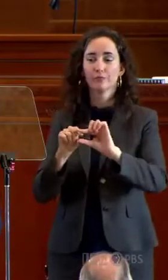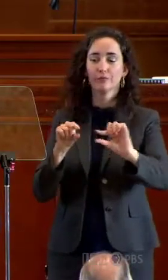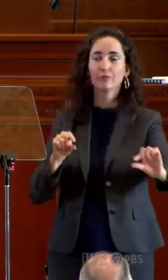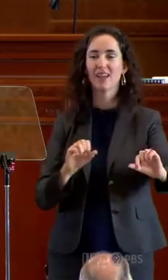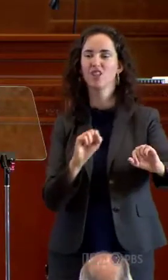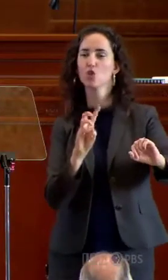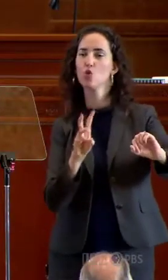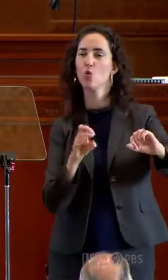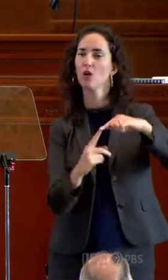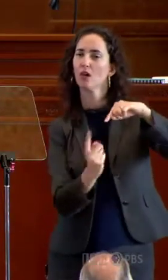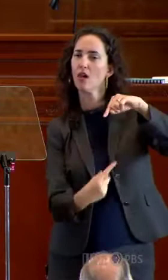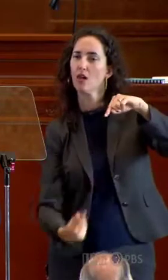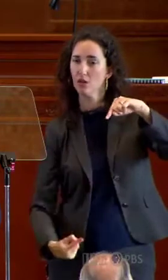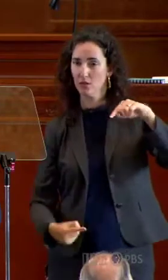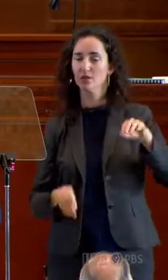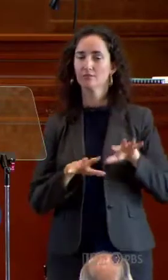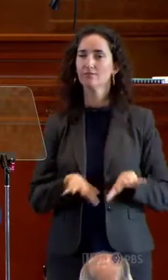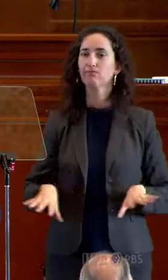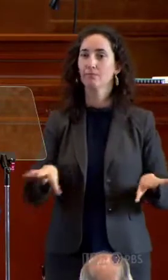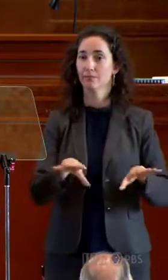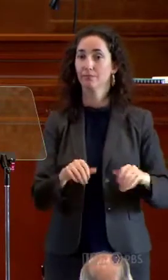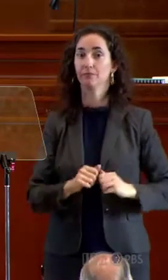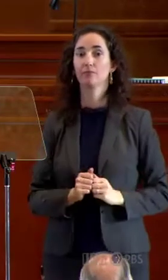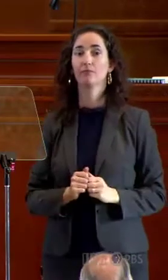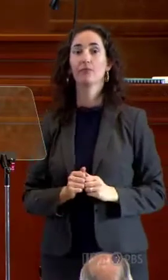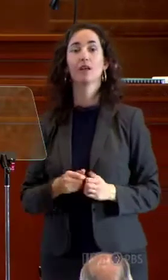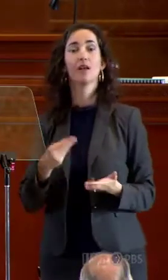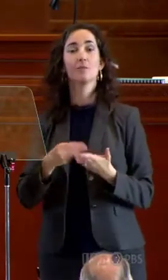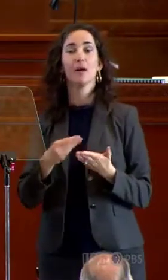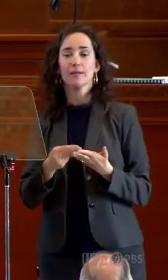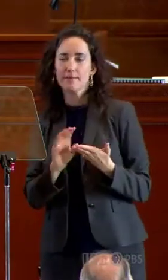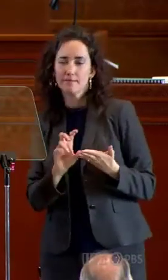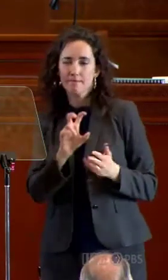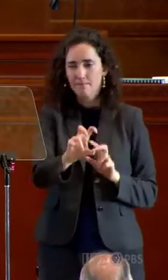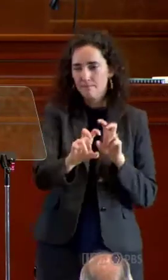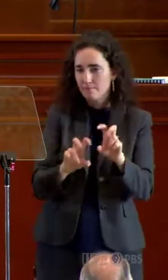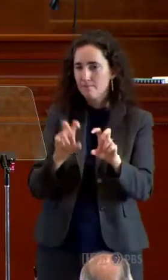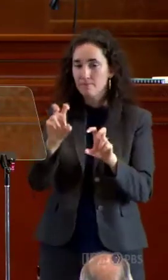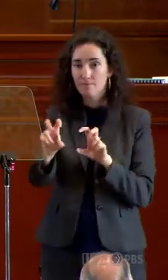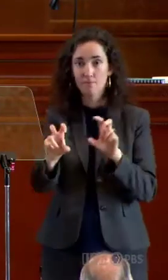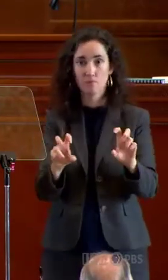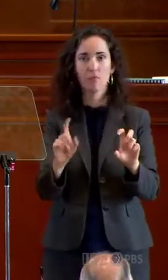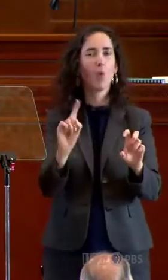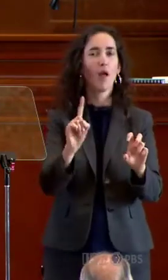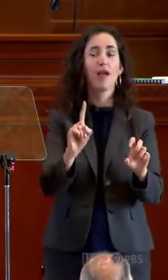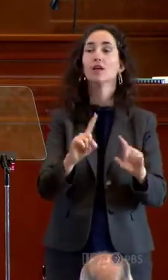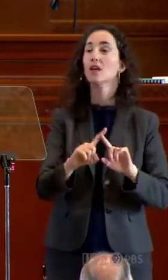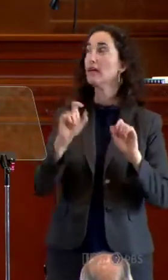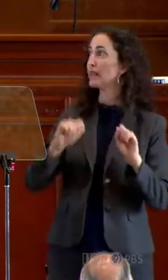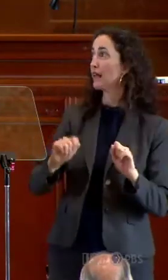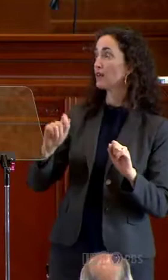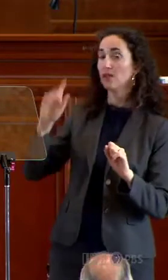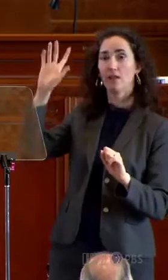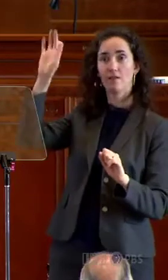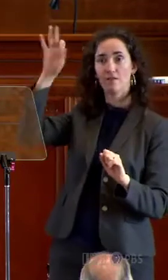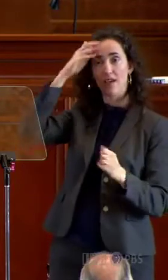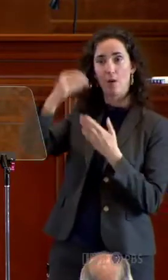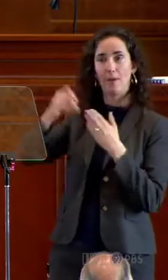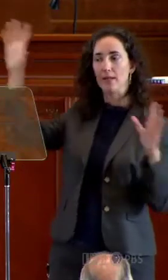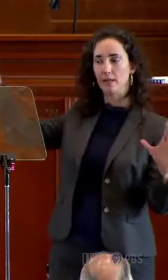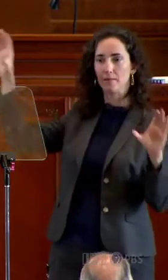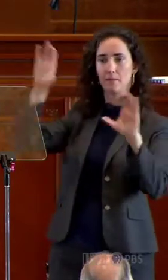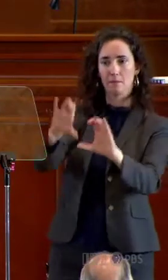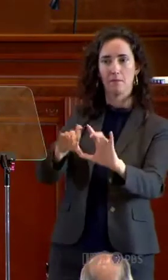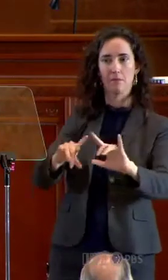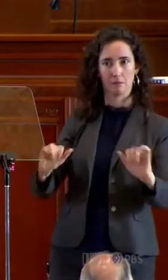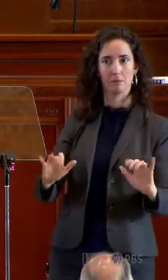state. These dollars are being strategically placed to best leverage federal dollars for Louisiana. And I